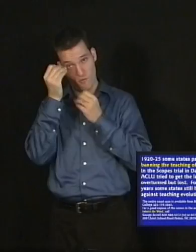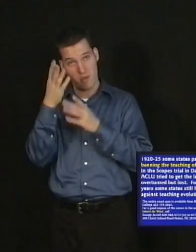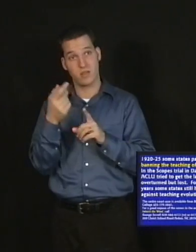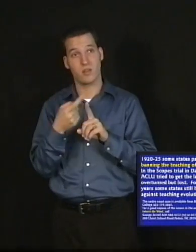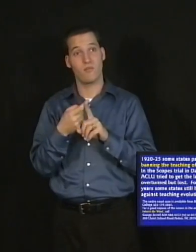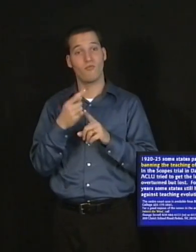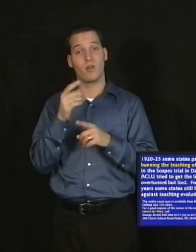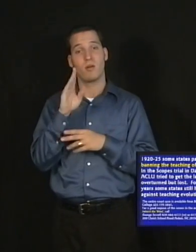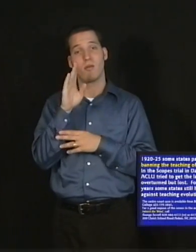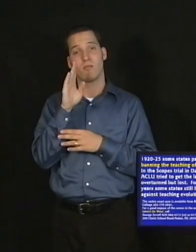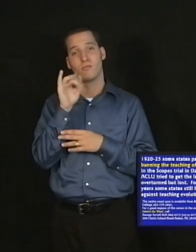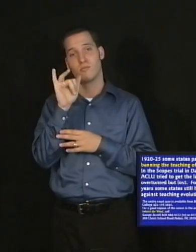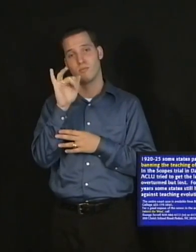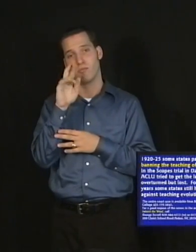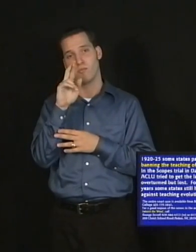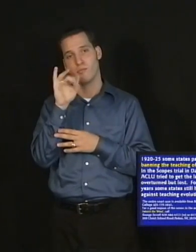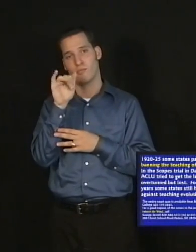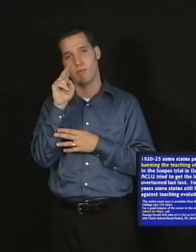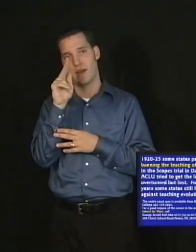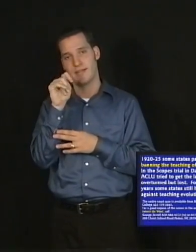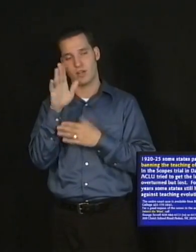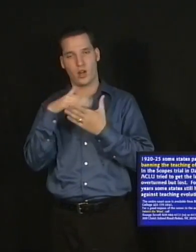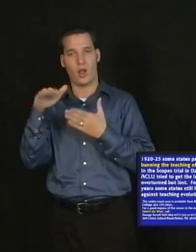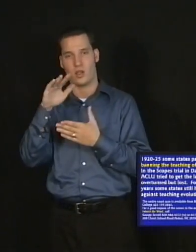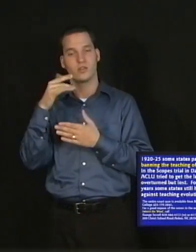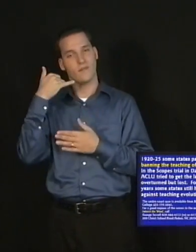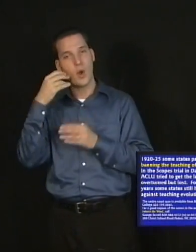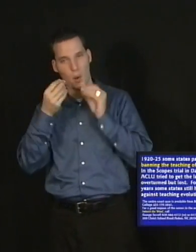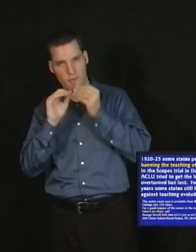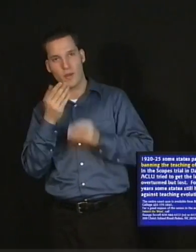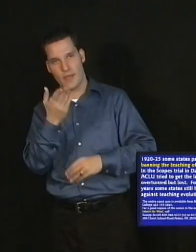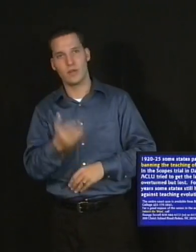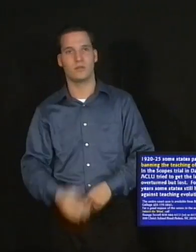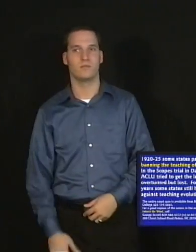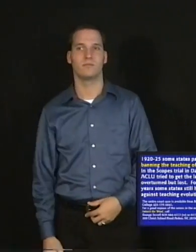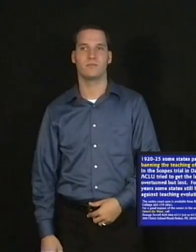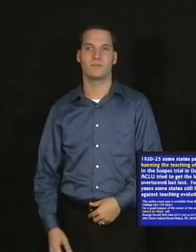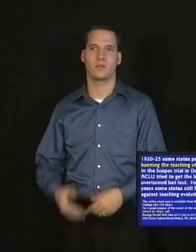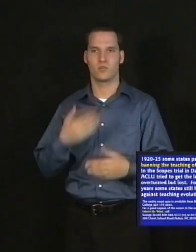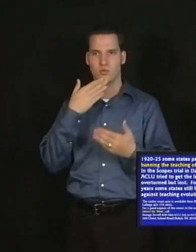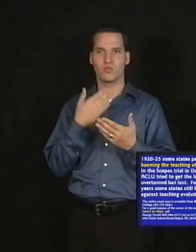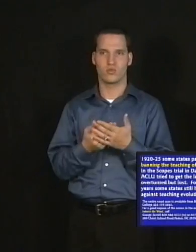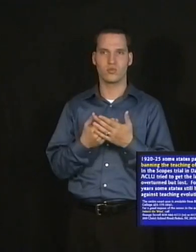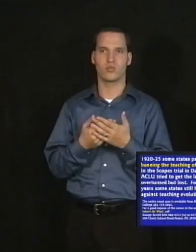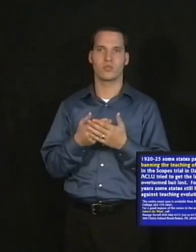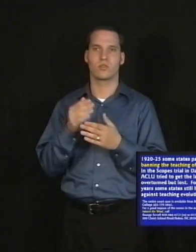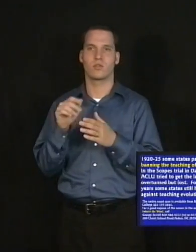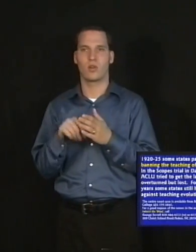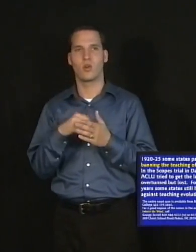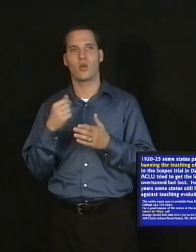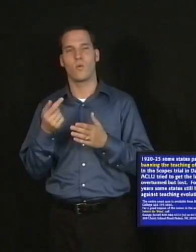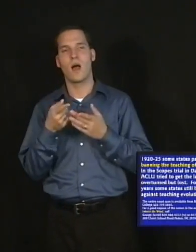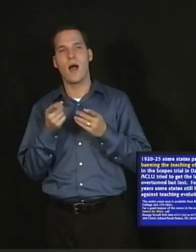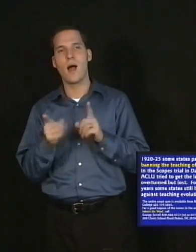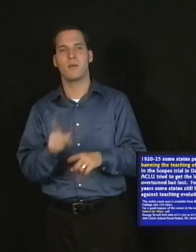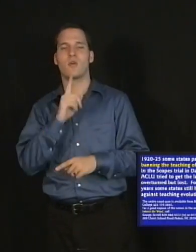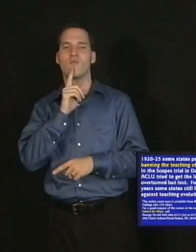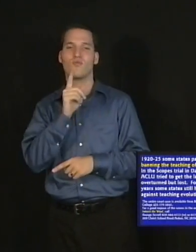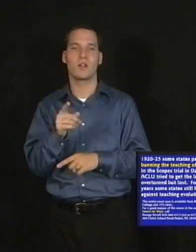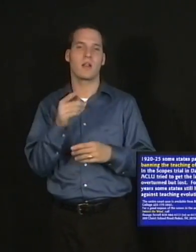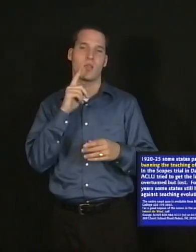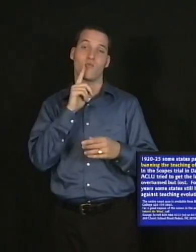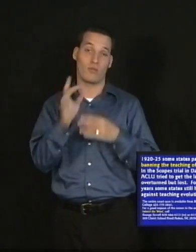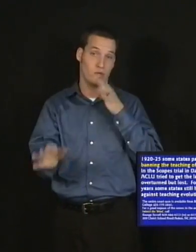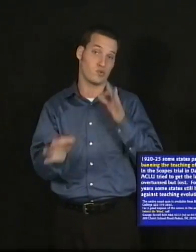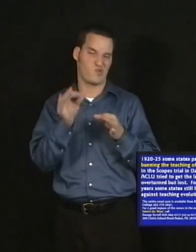phone number, or from George Searle, who has an excellent article about the Inherit the Wind, what really happened in the book, The Real Trial, compared to